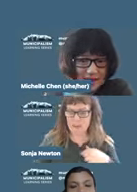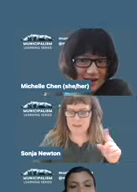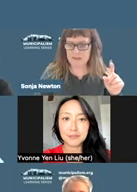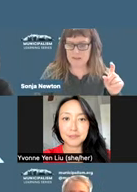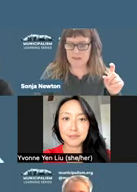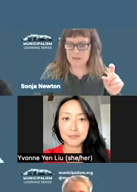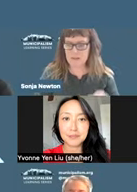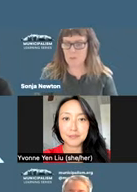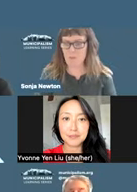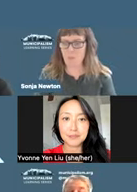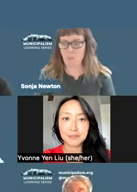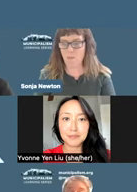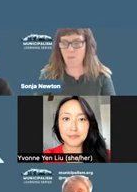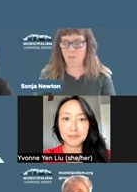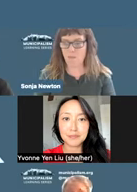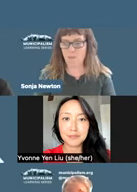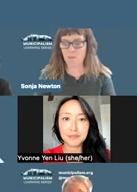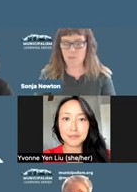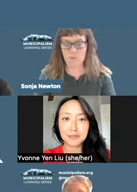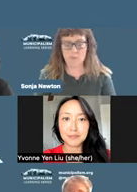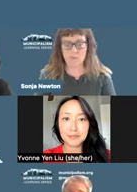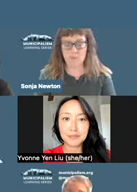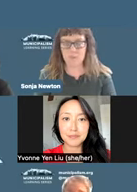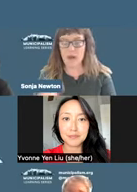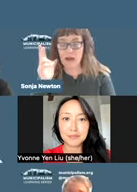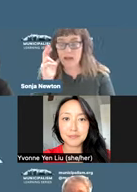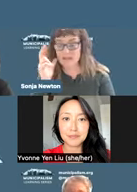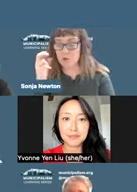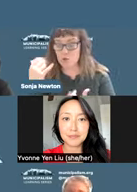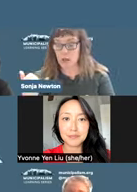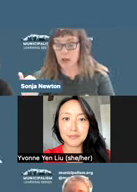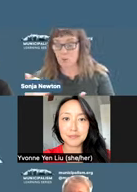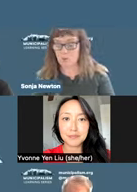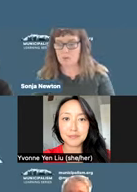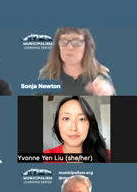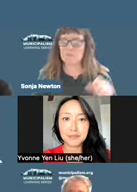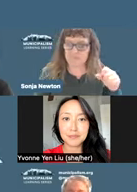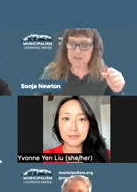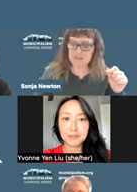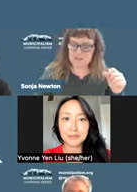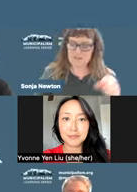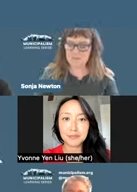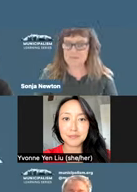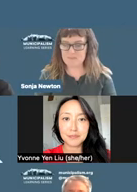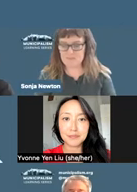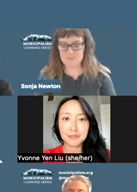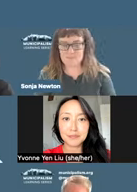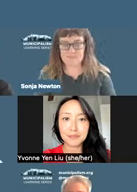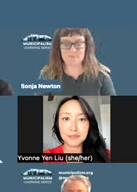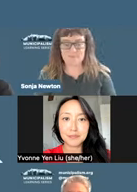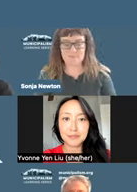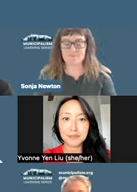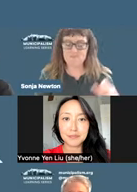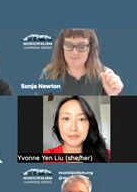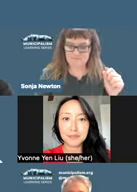cannot. I couldn't hear you just now. So, but I can hear you now. Can you hear me now? Yeah. Yeah. You can hear me now. Yes.